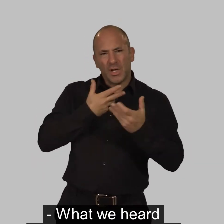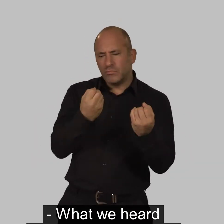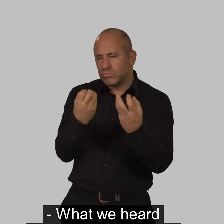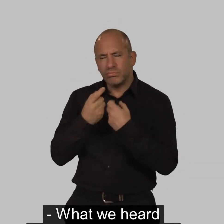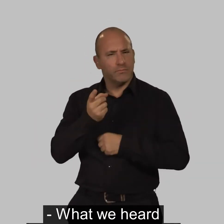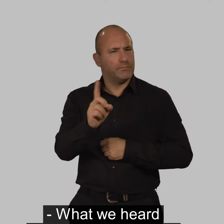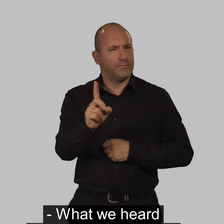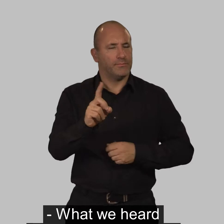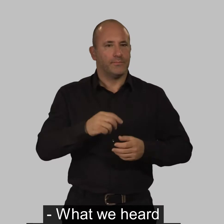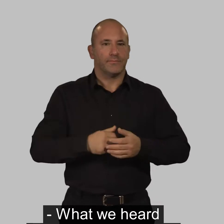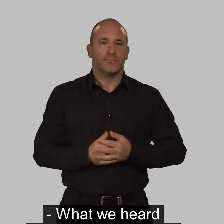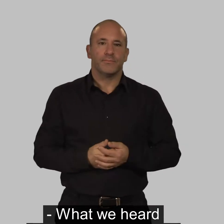What we heard from the consultation.